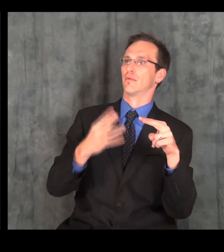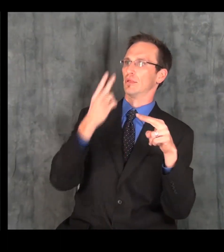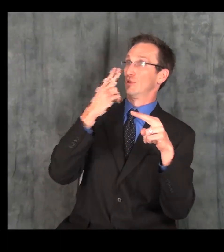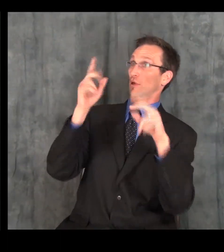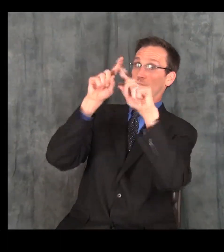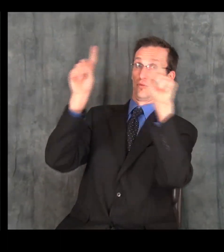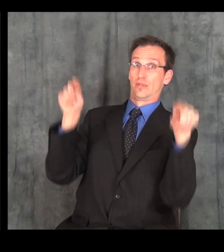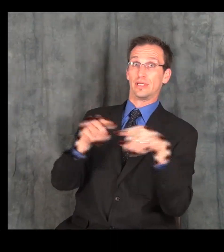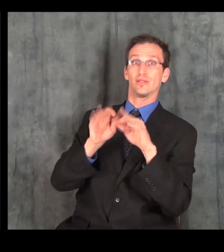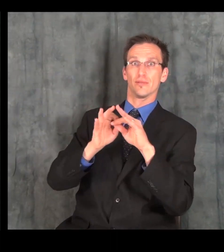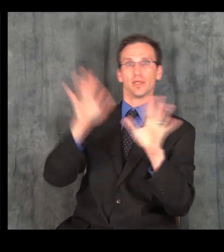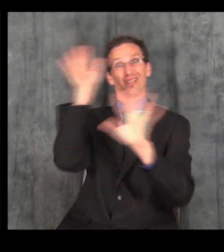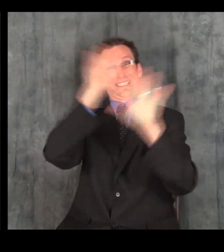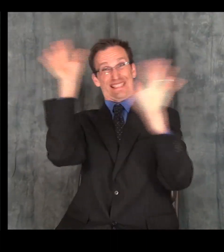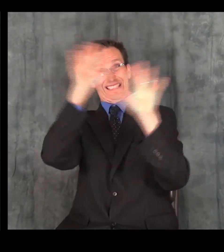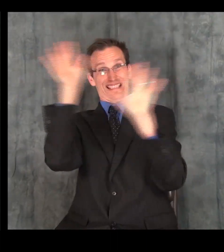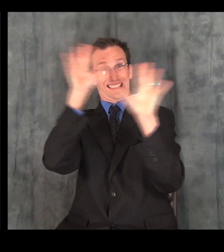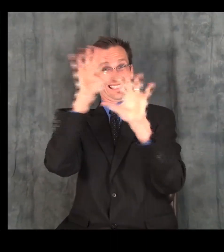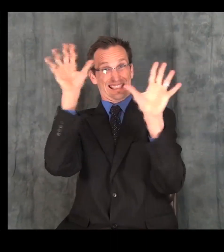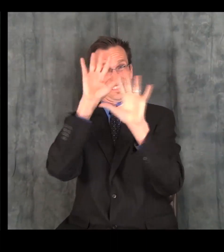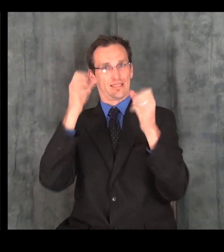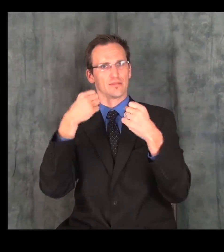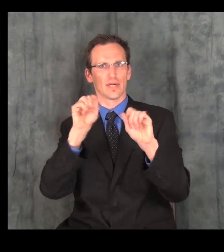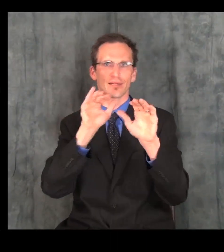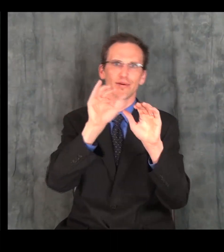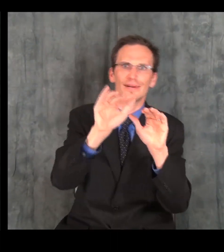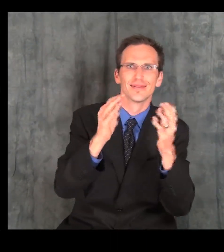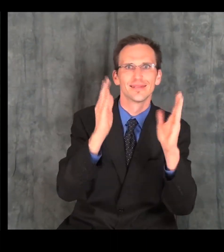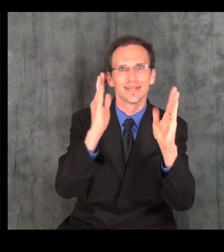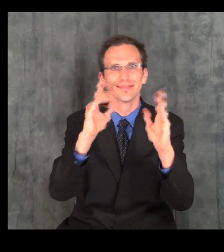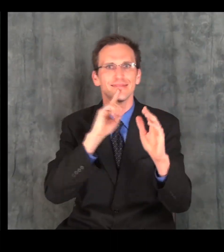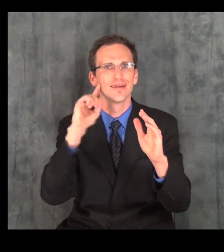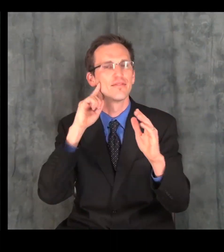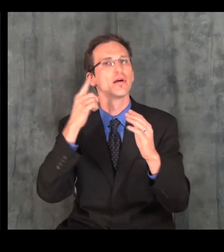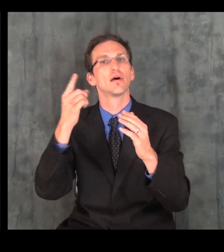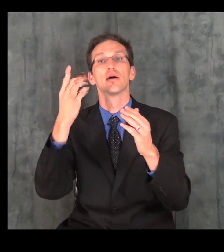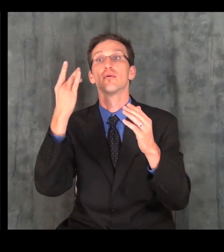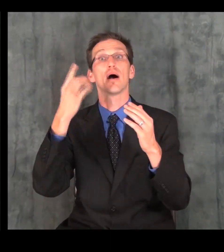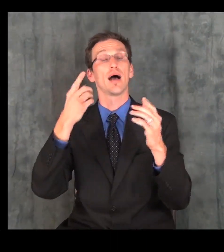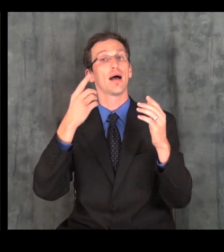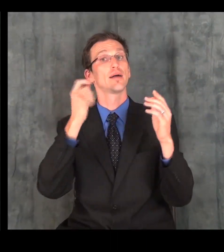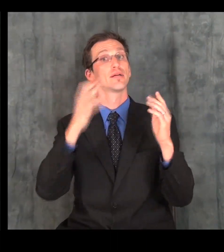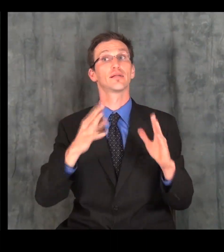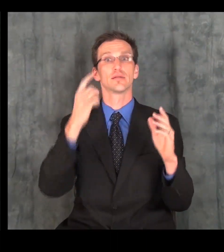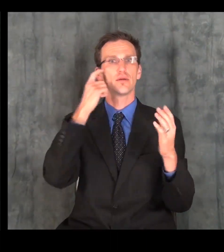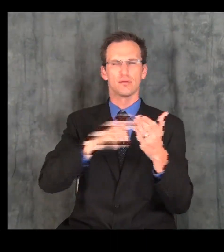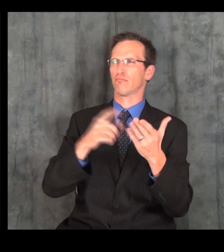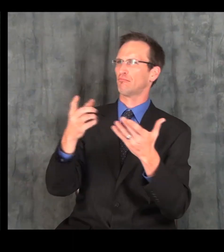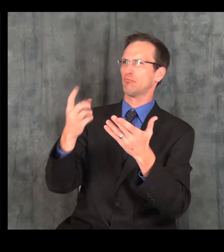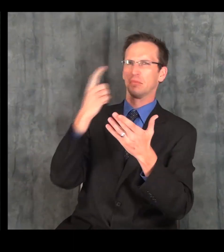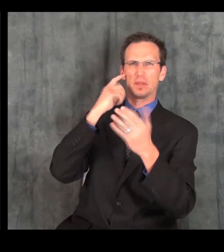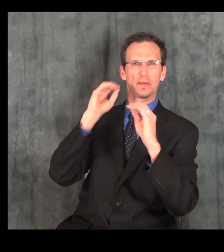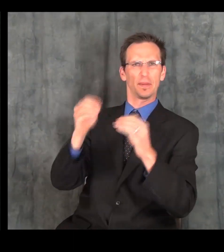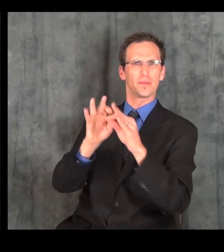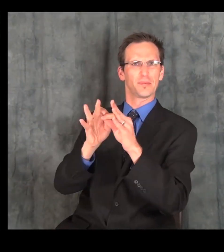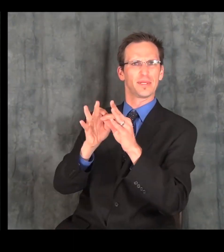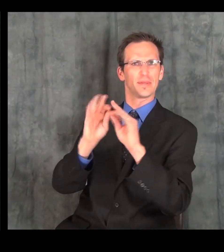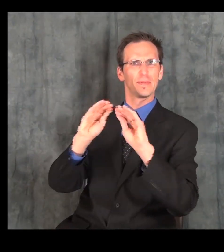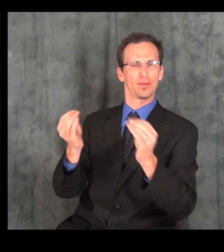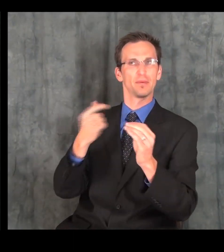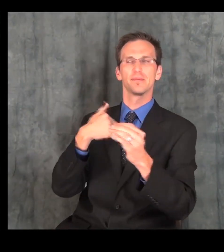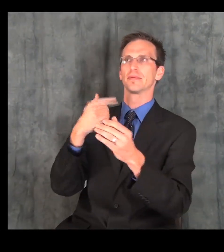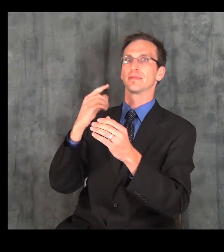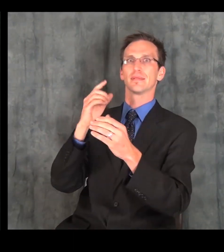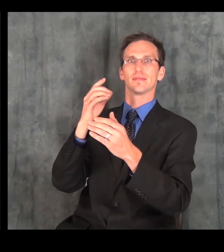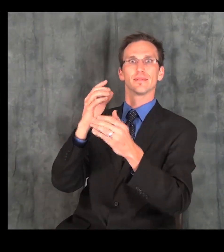screen that this interpreter's waving phonetically, and I think she noticed because she couldn't hear anything. She wasn't hearing the voiceover interpretation come through.